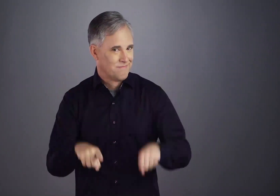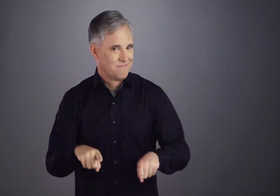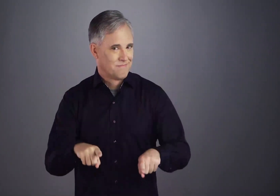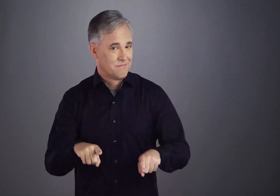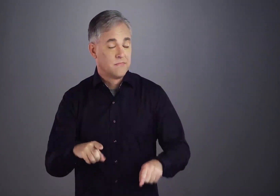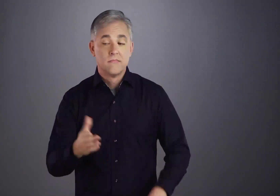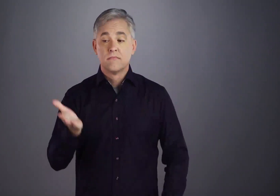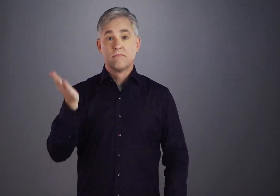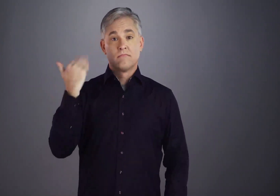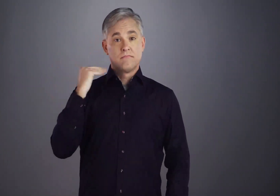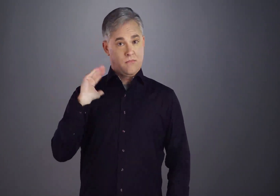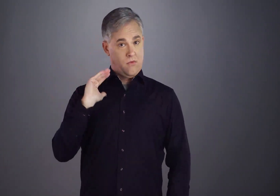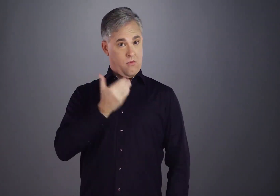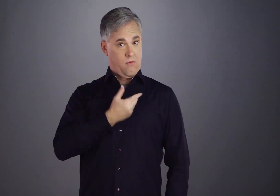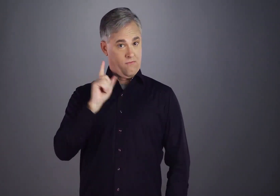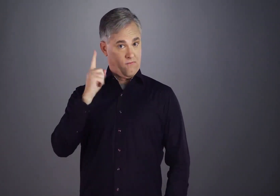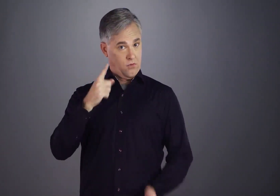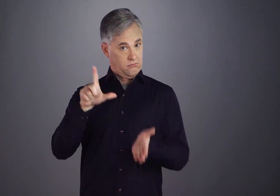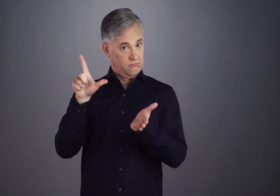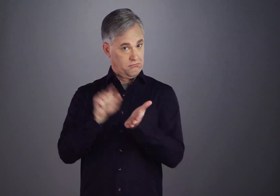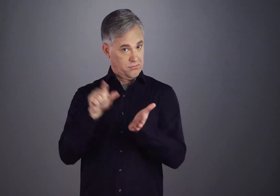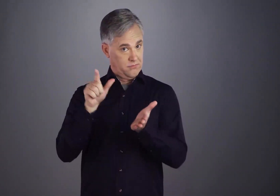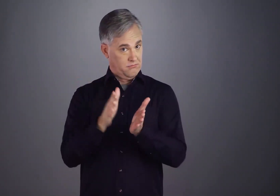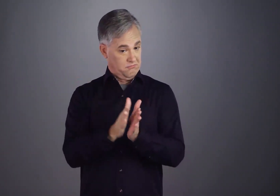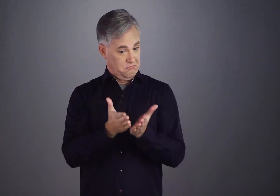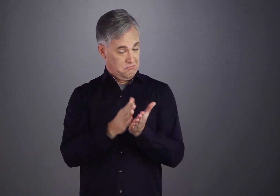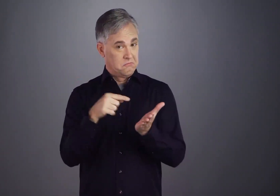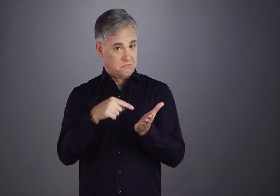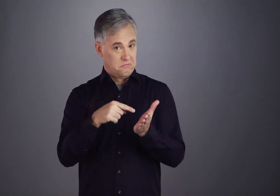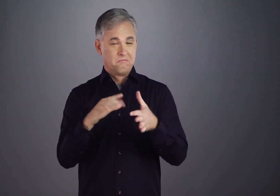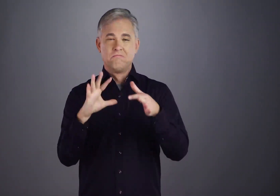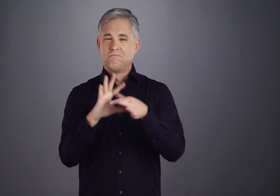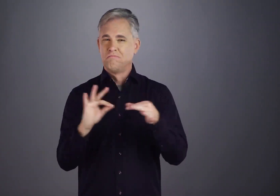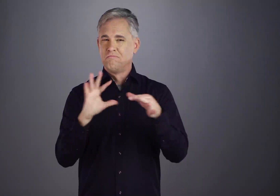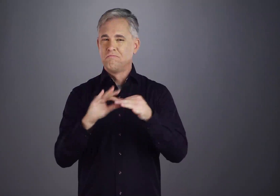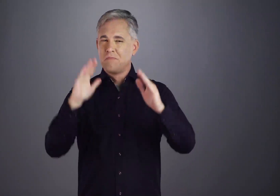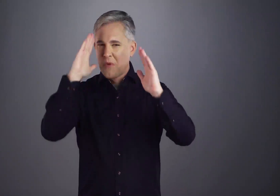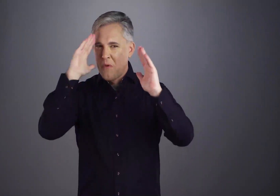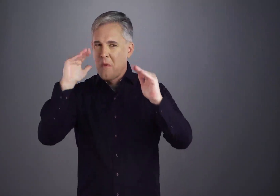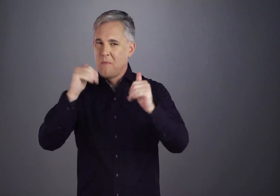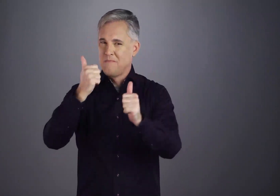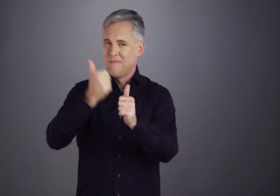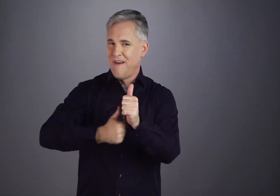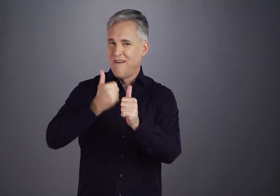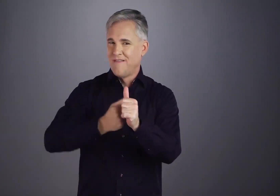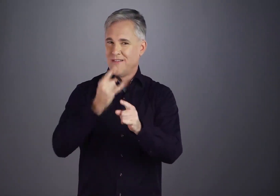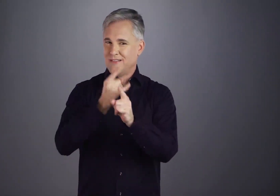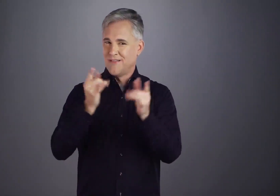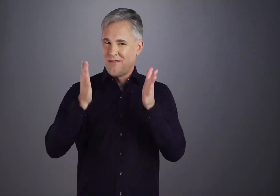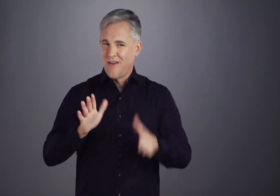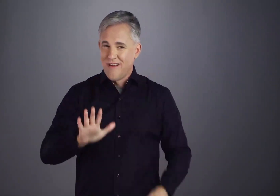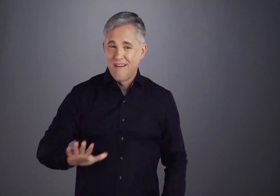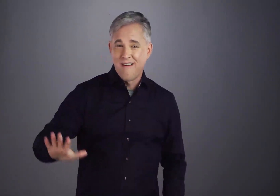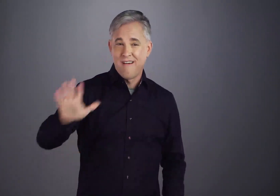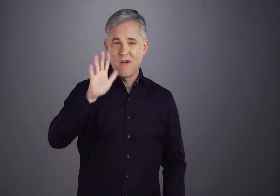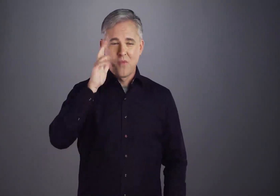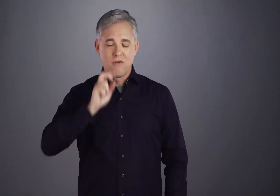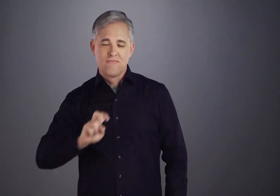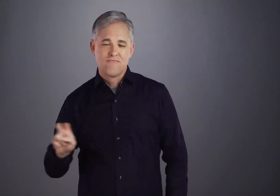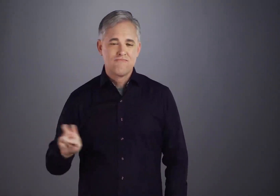Our earliest printing voiced the hope that every alcoholic who journeys will find the fellowship of Alcoholics Anonymous at his destination.